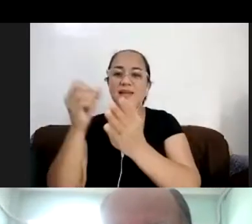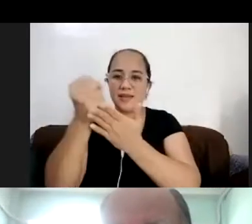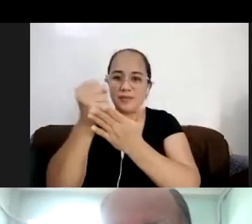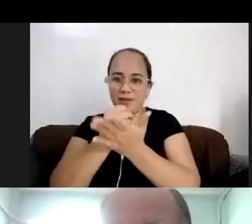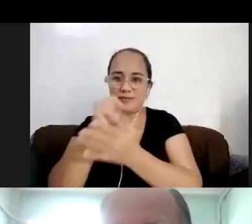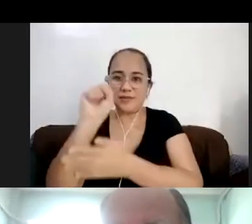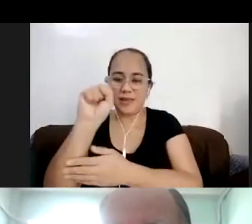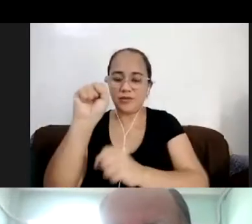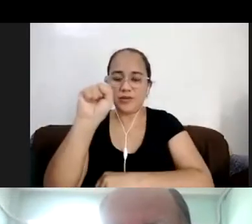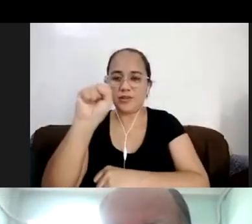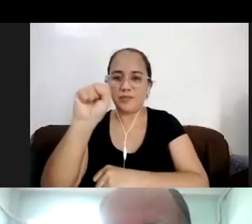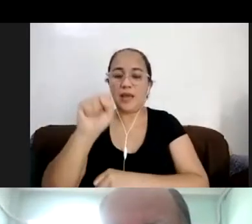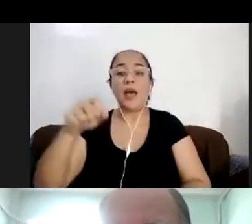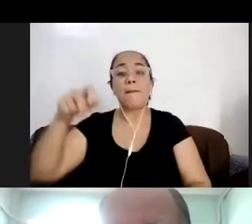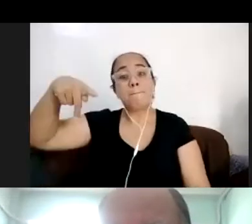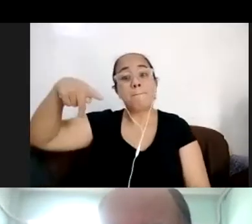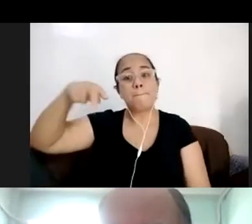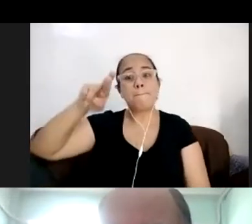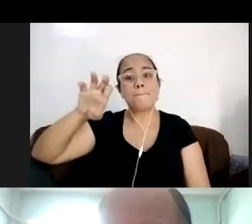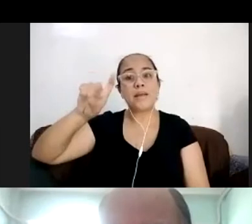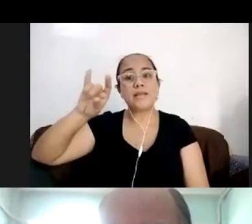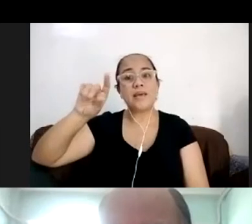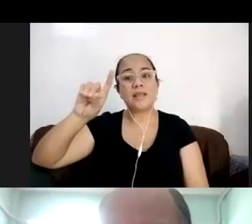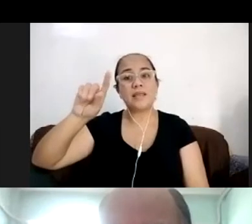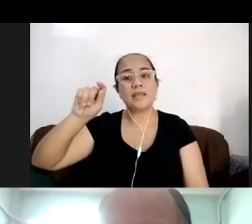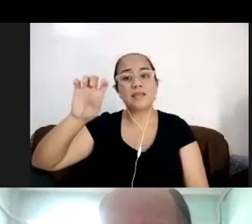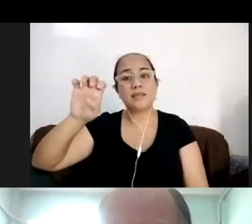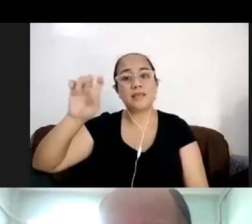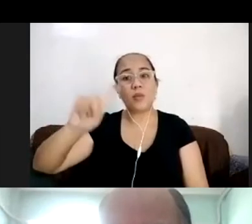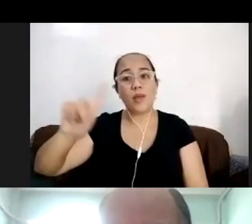And the predicate of the sentence is 20.